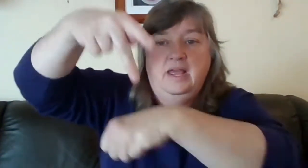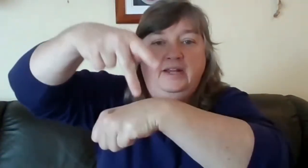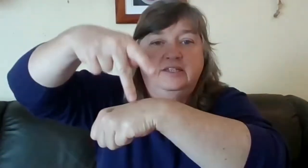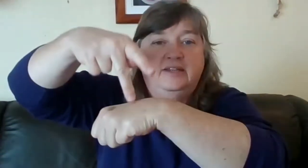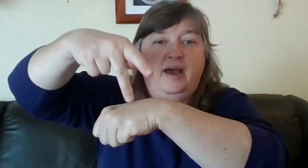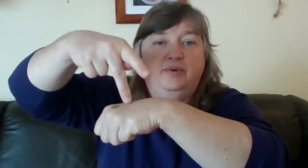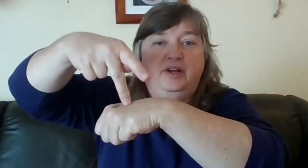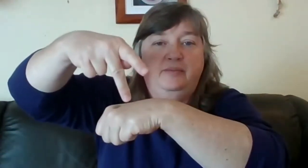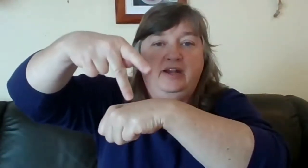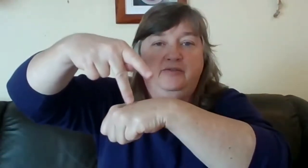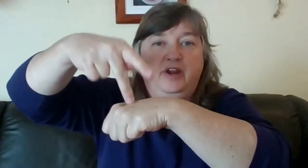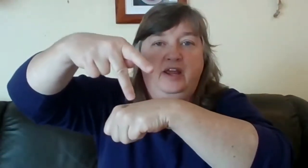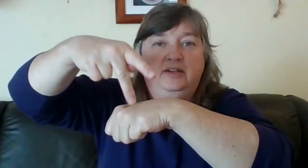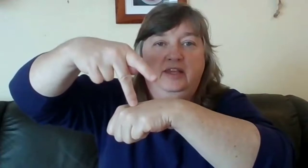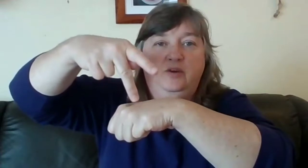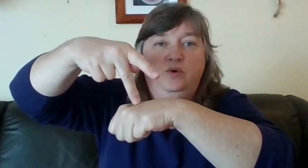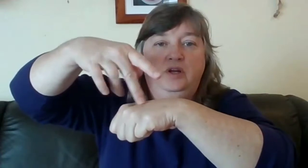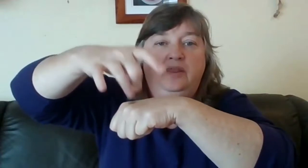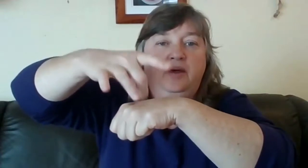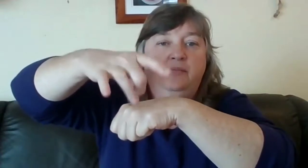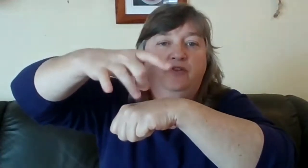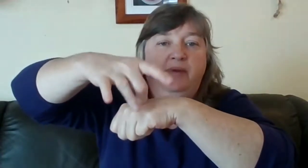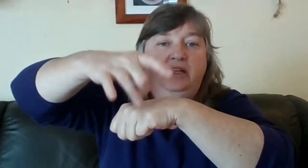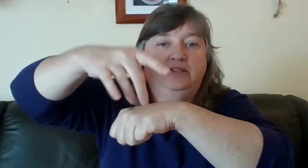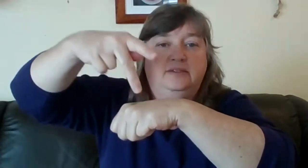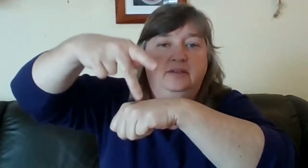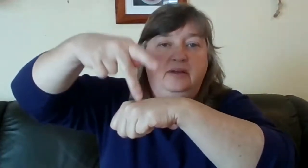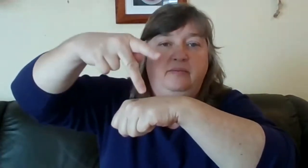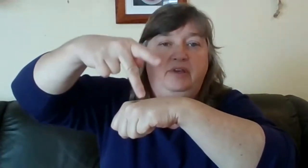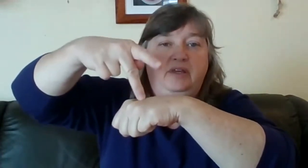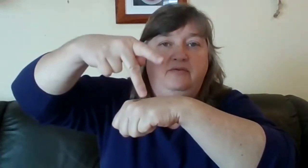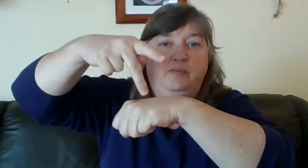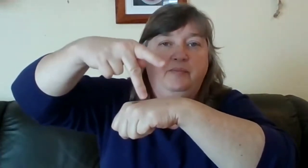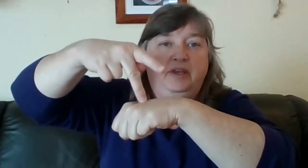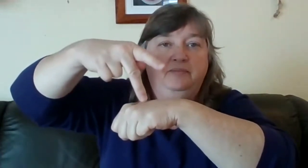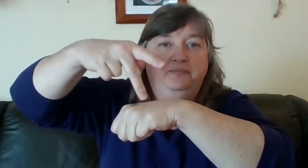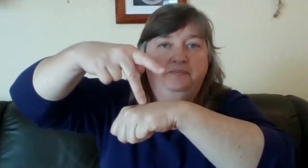and just tap on the back of your hand like you would thump for melons, P for pumpkin.